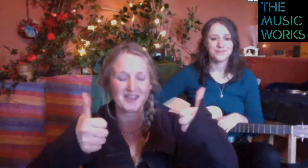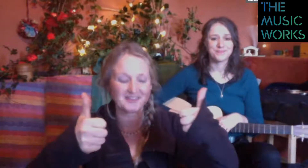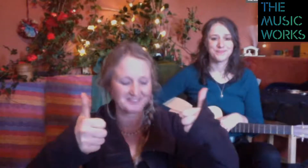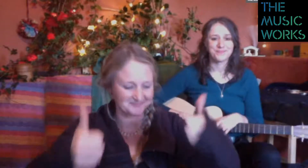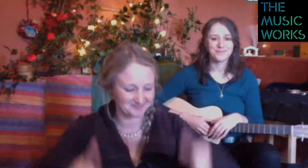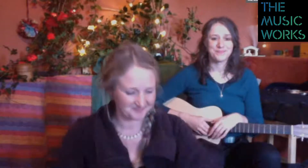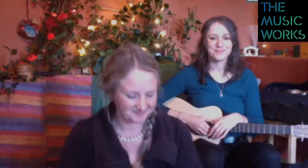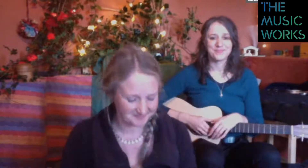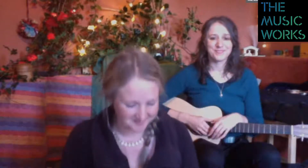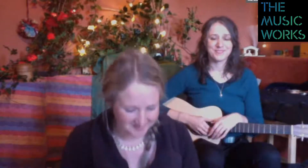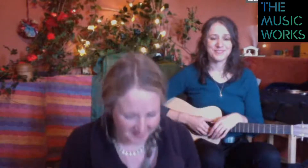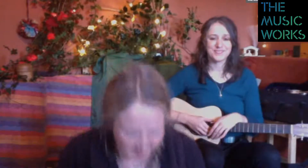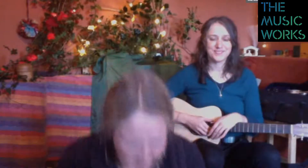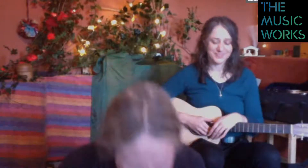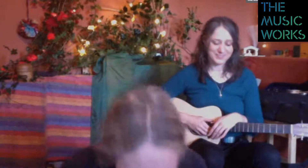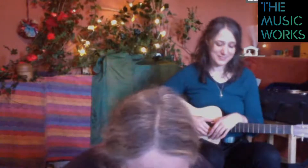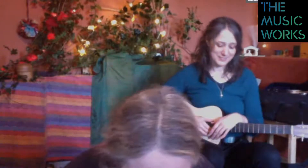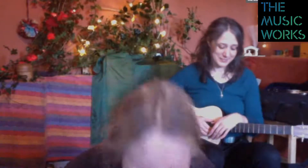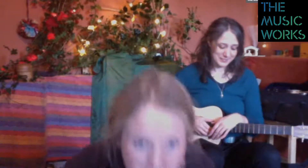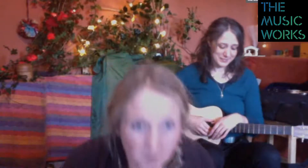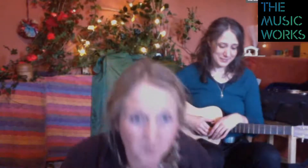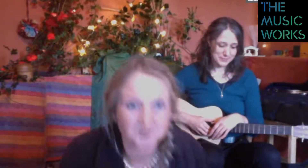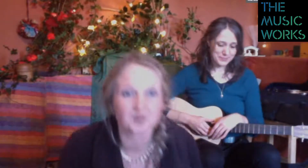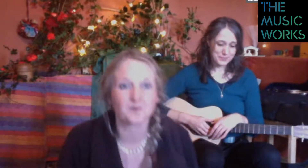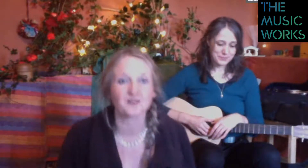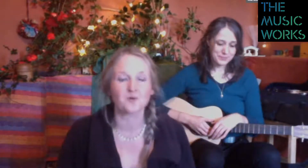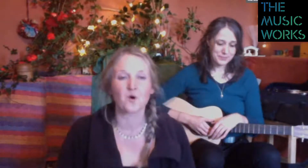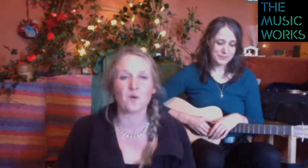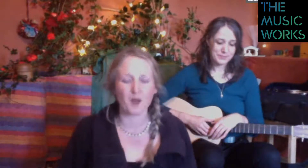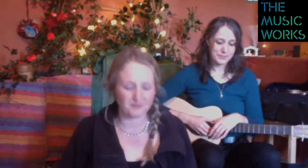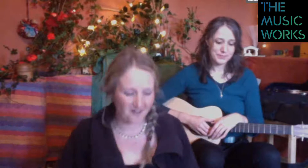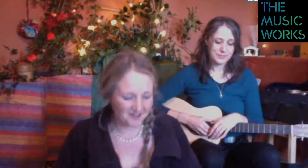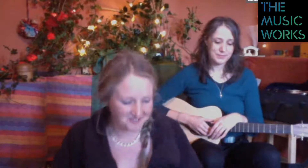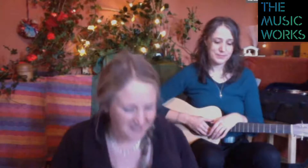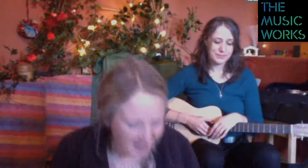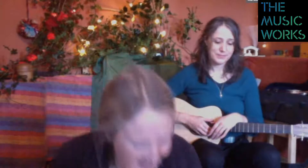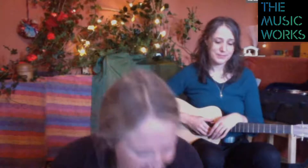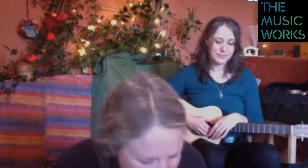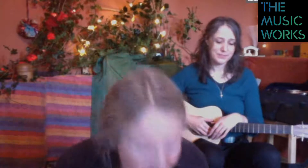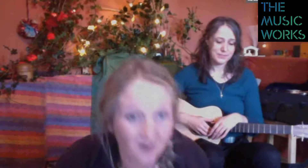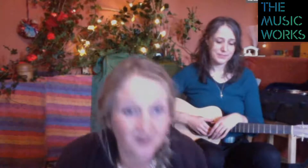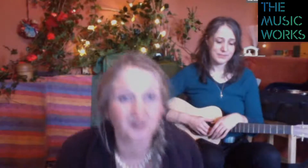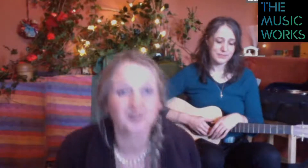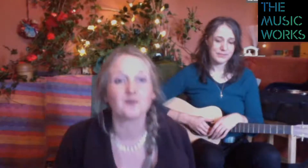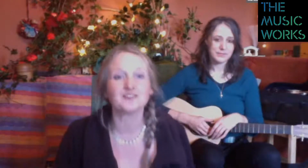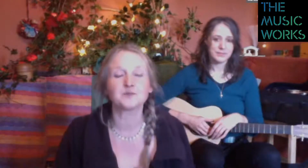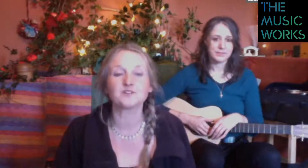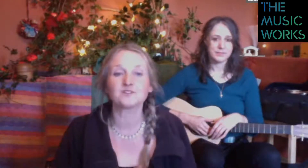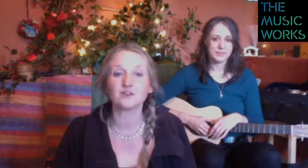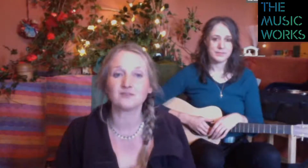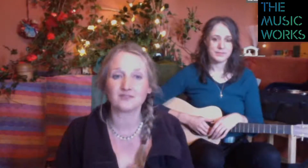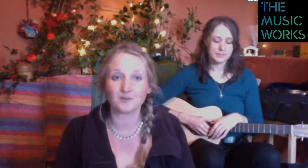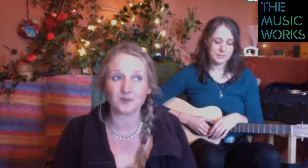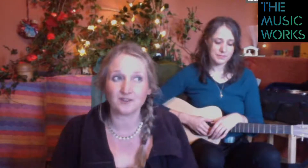amazing. Brilliant. So it's important to do a bit of a warm up first. And we are going to go into a song that we